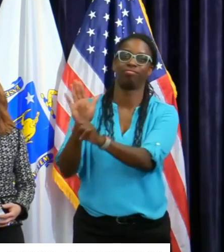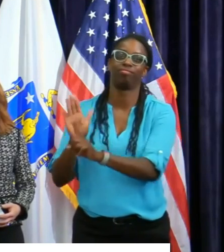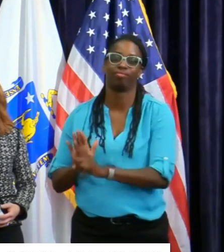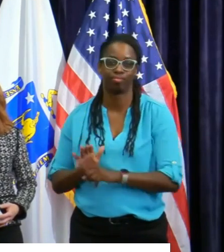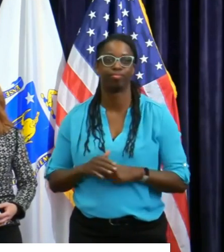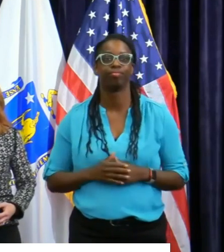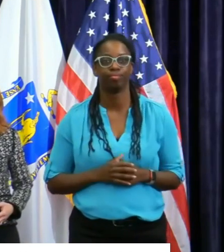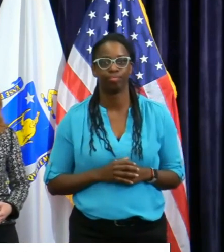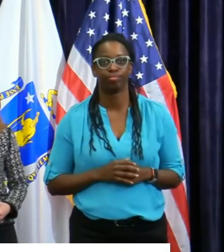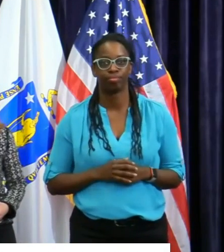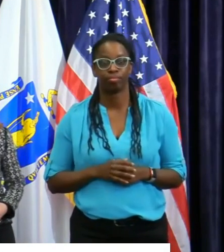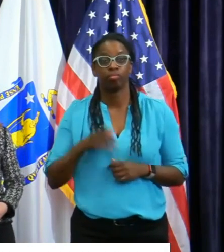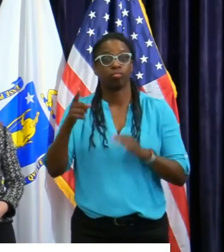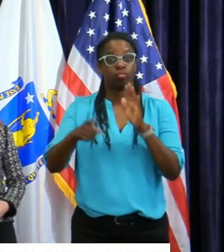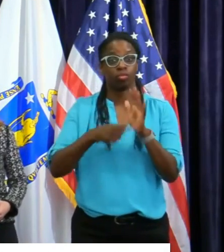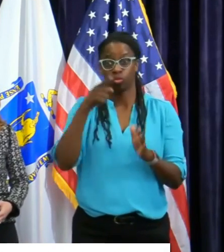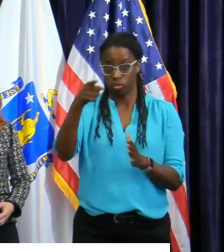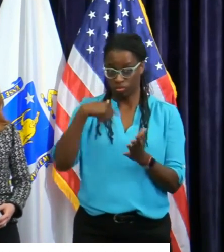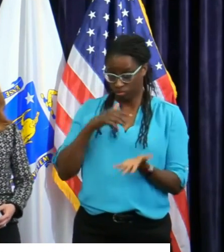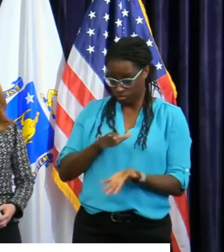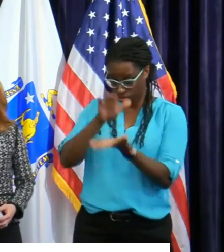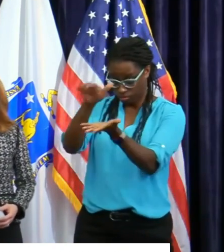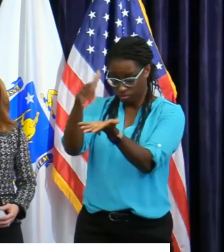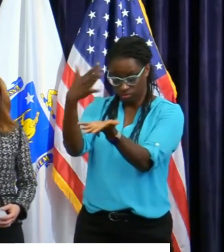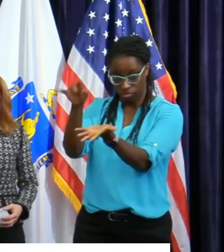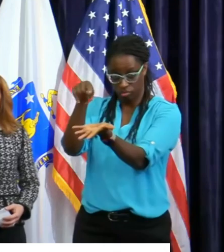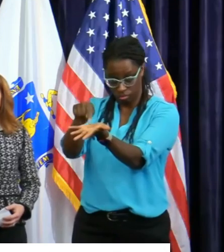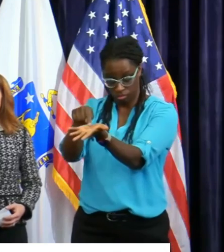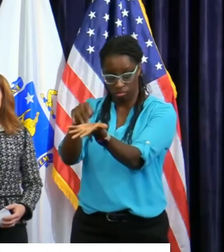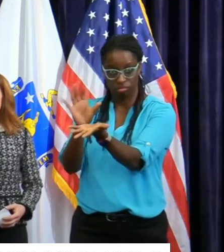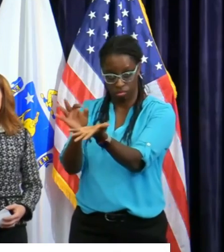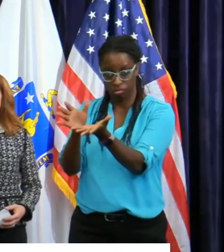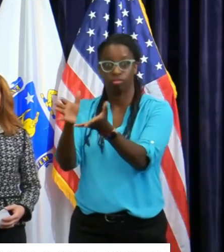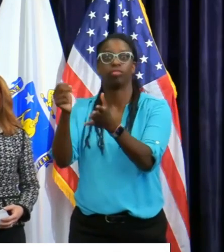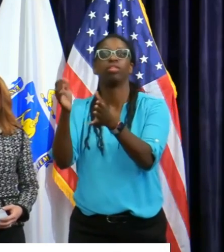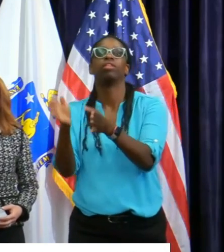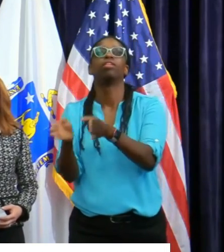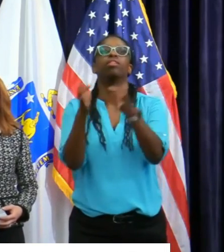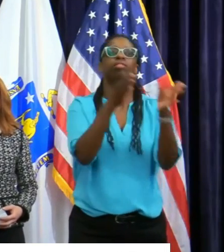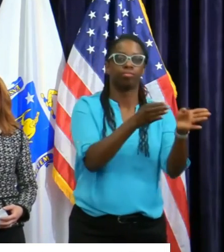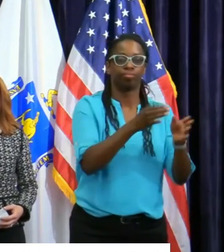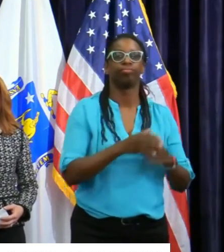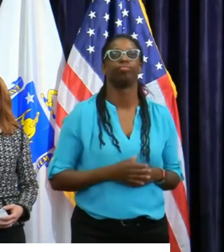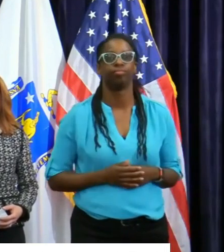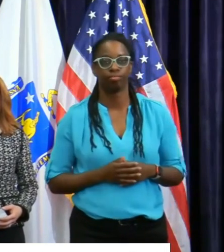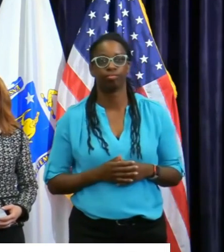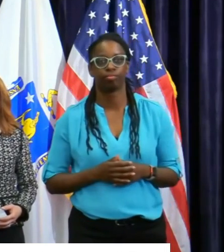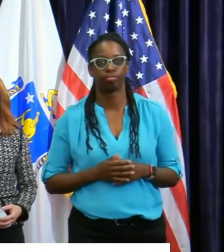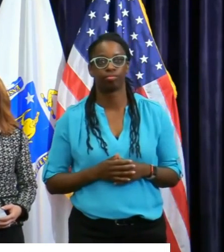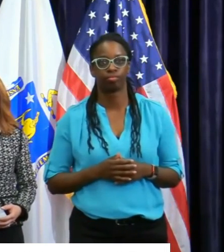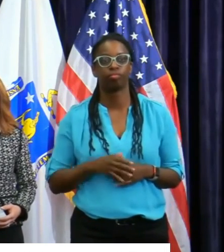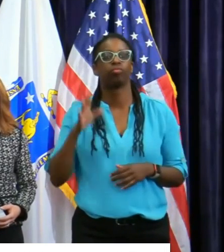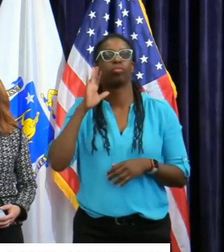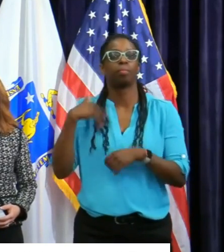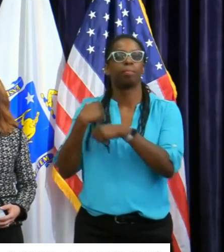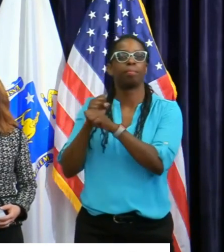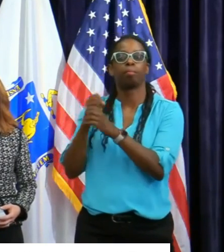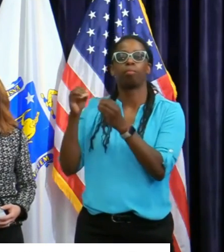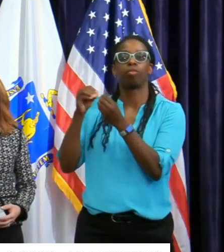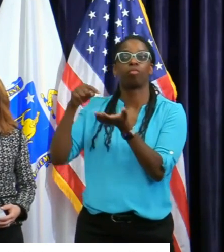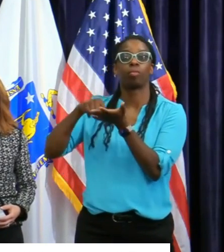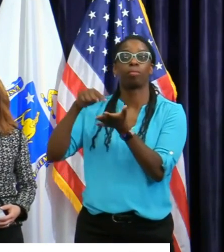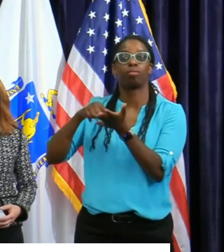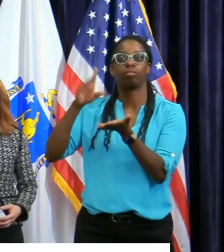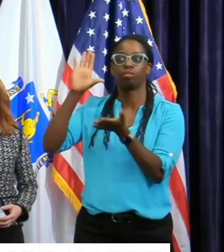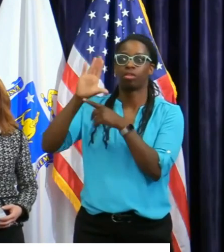one-time delivery of 2.1 million tests, we're also working to make it easier and cheaper for municipalities to purchase these tests